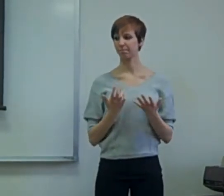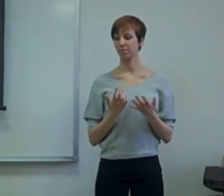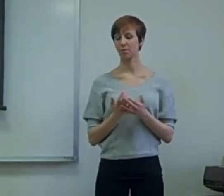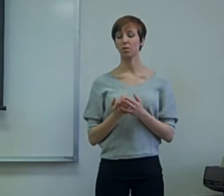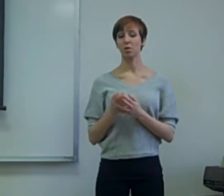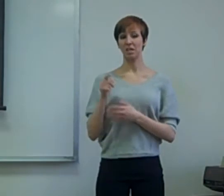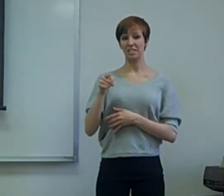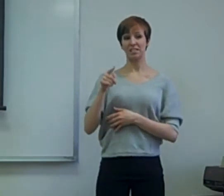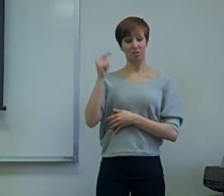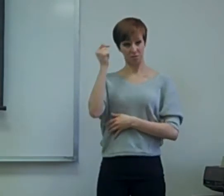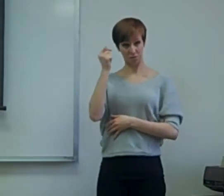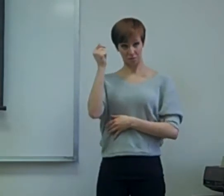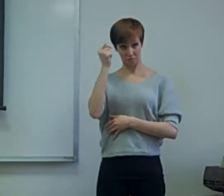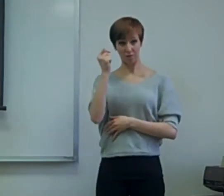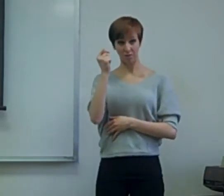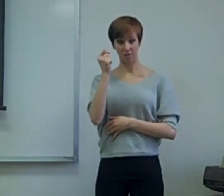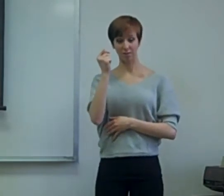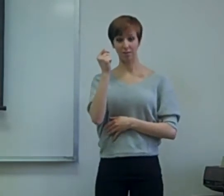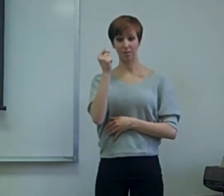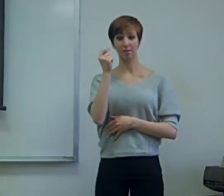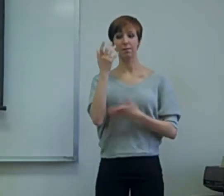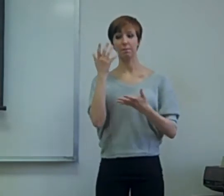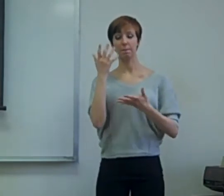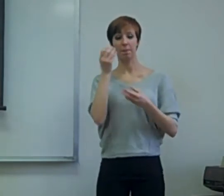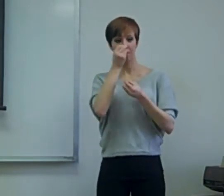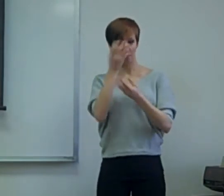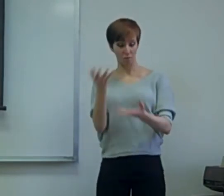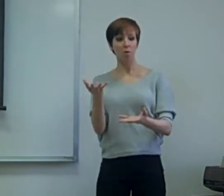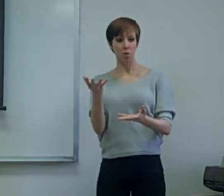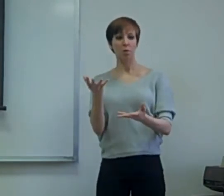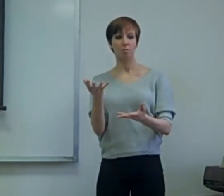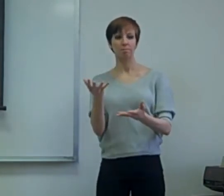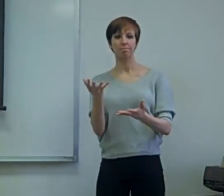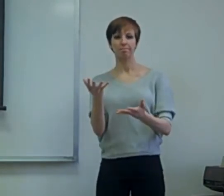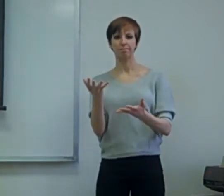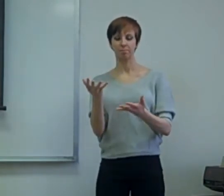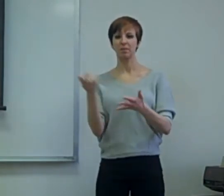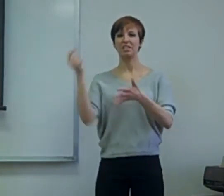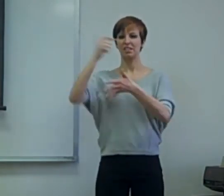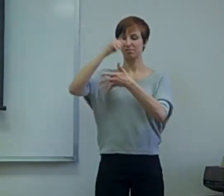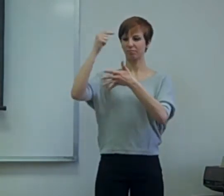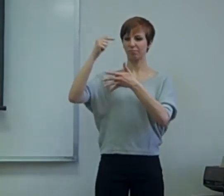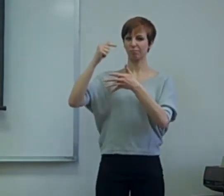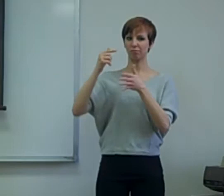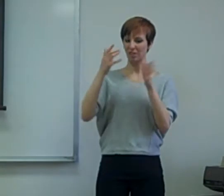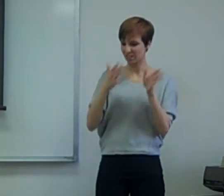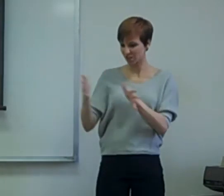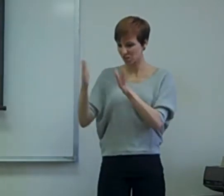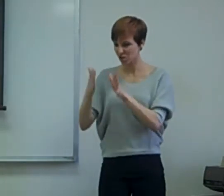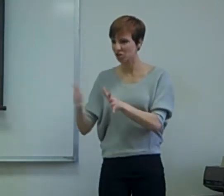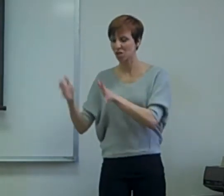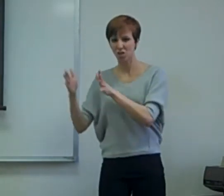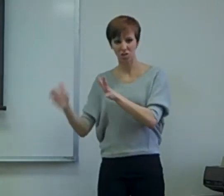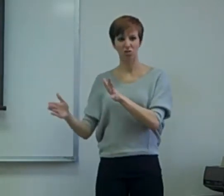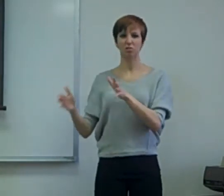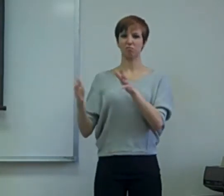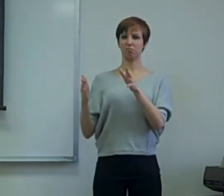Ross's theory says that you'll go through these universal stages. And that if you're normal, having a